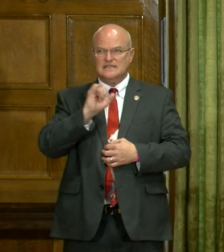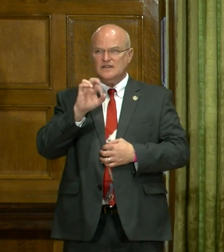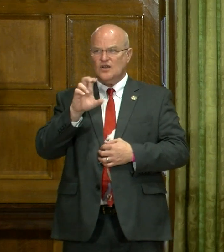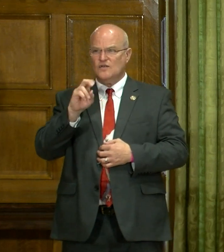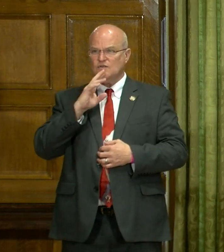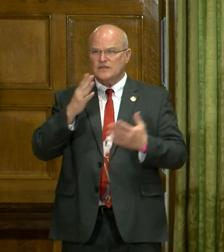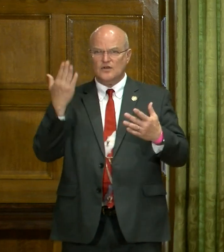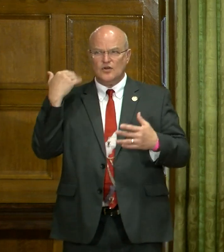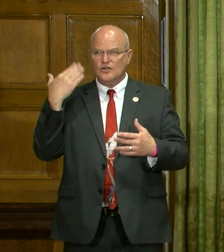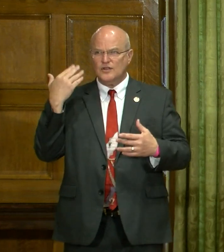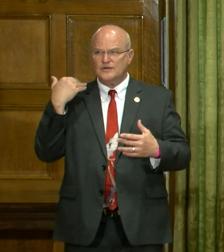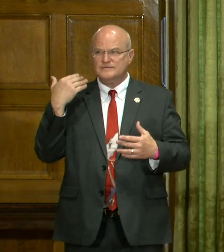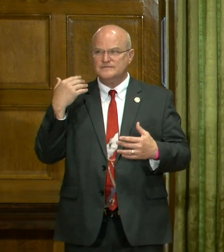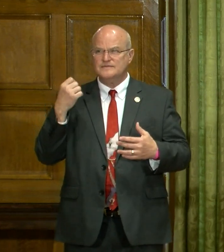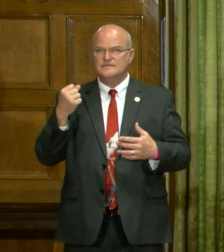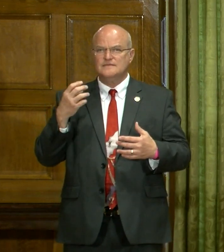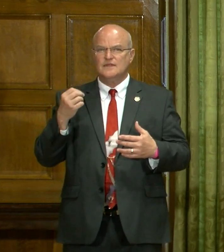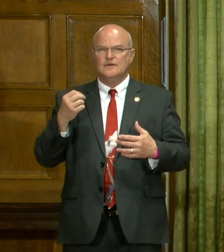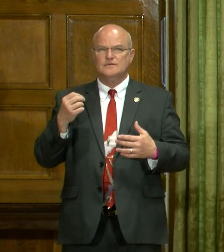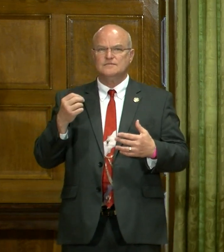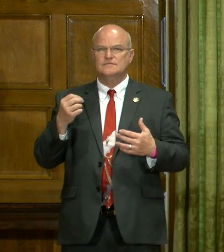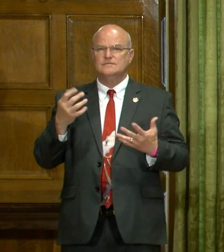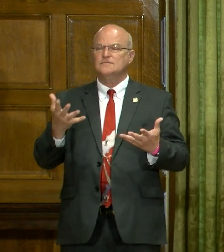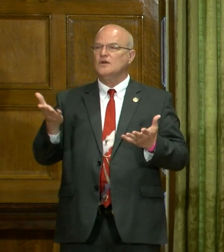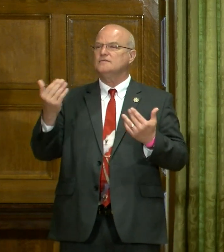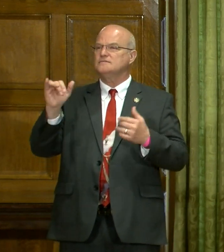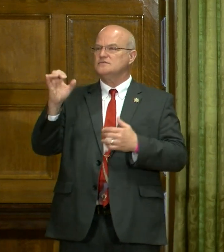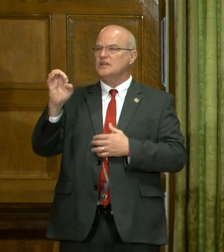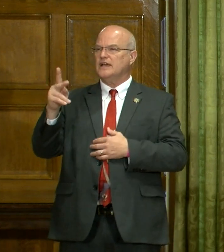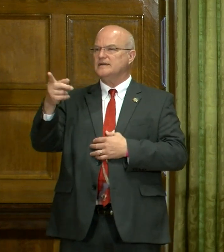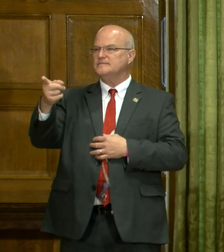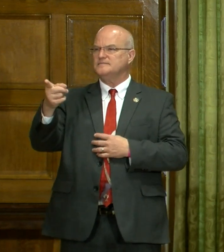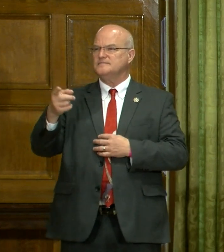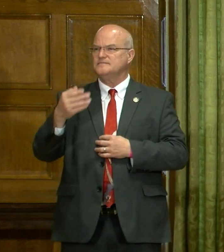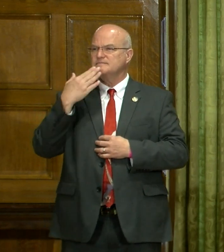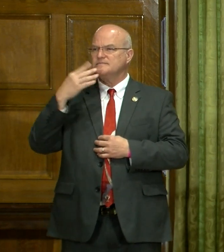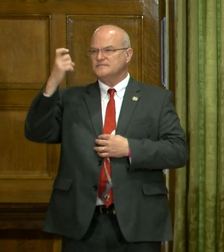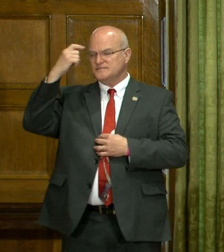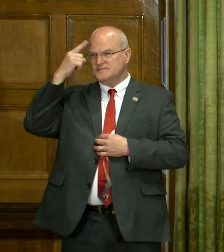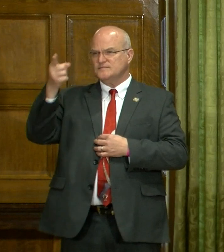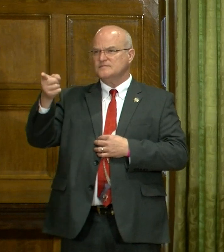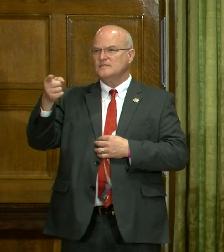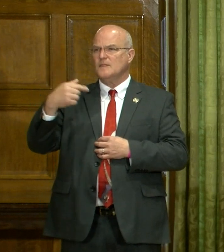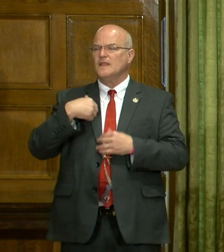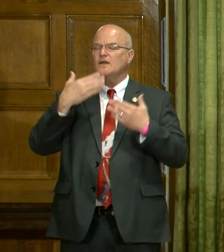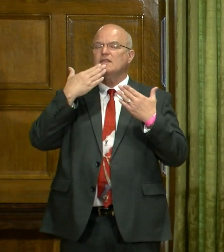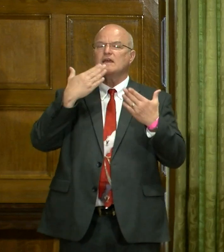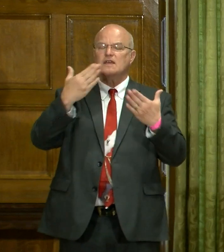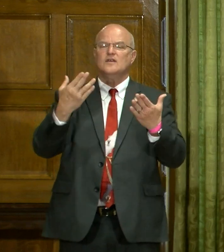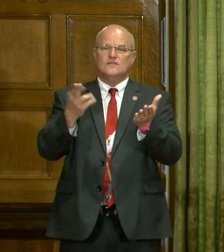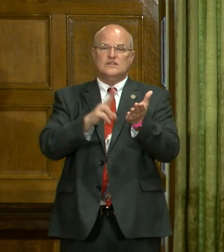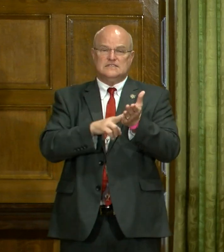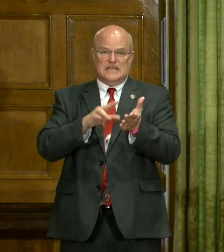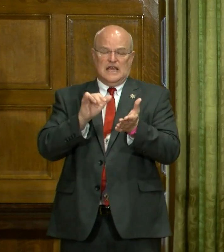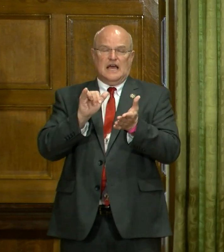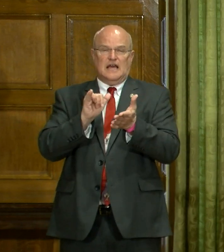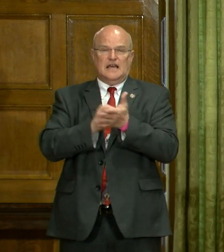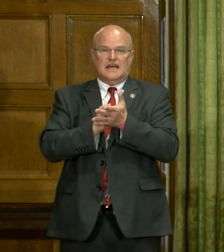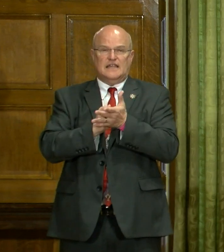Irvin was here earlier. But anyway, Jack. Yeah, thank you, Governor. I want to thank you for signing